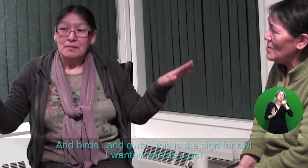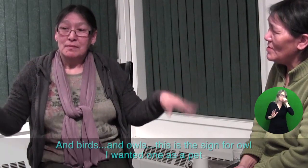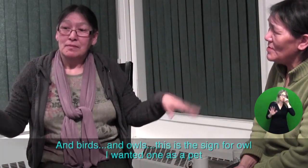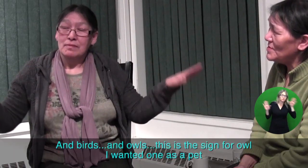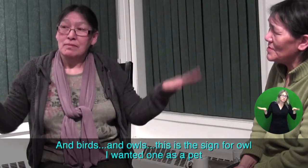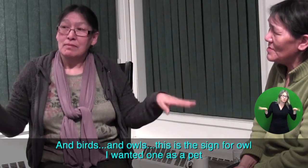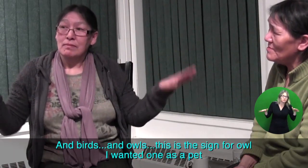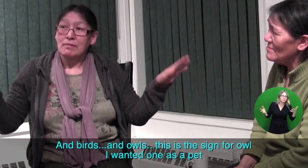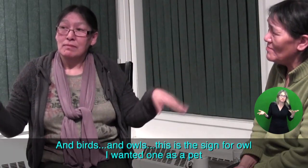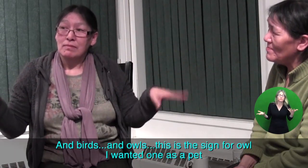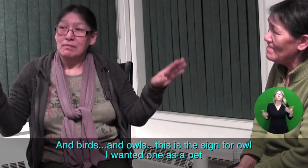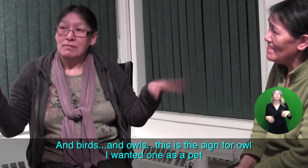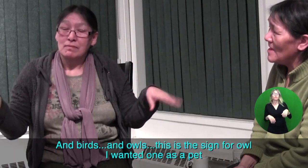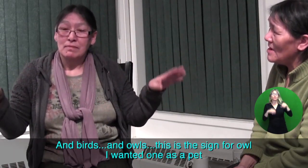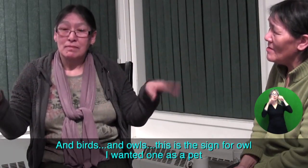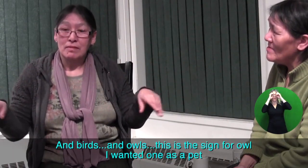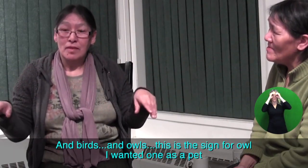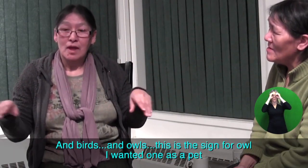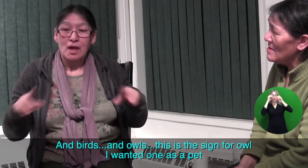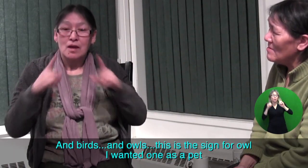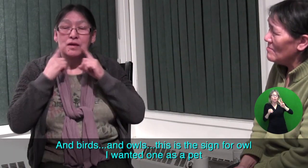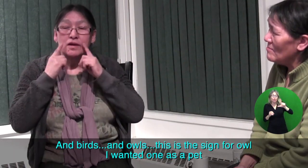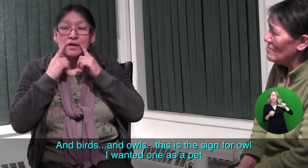And birds. Birds.